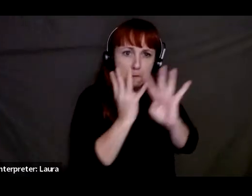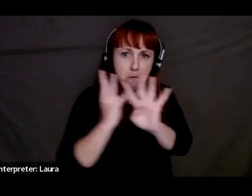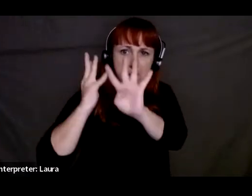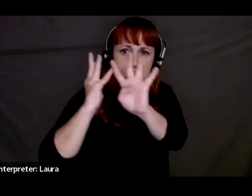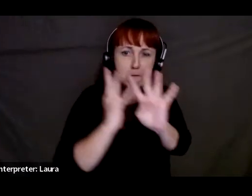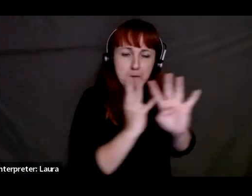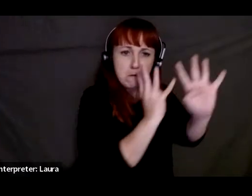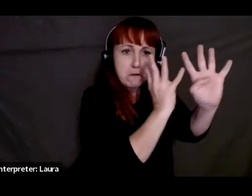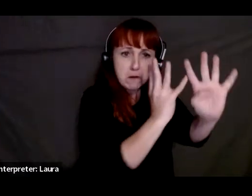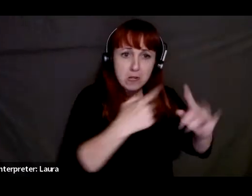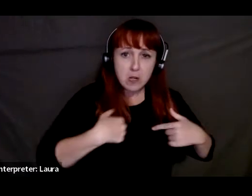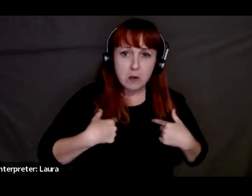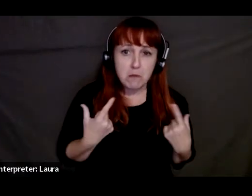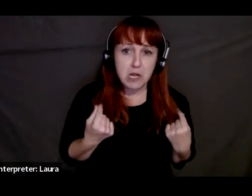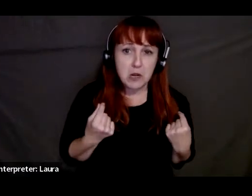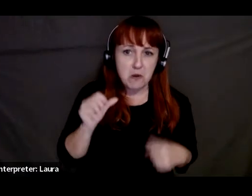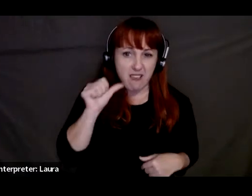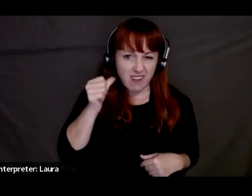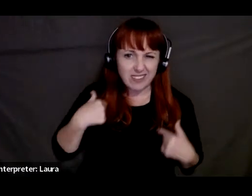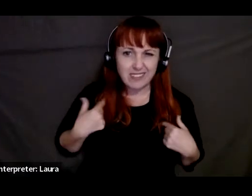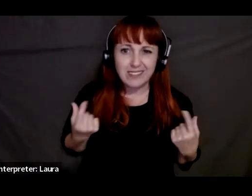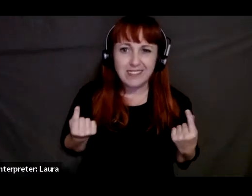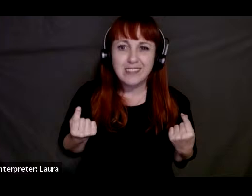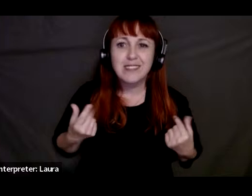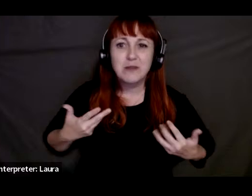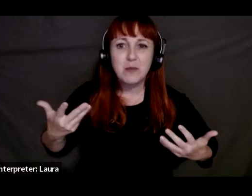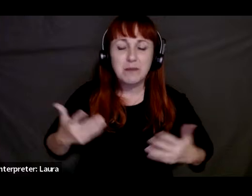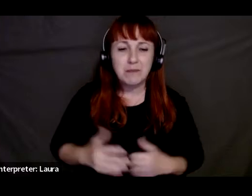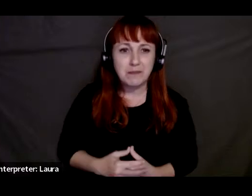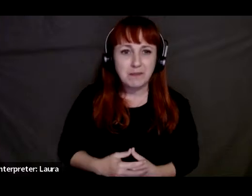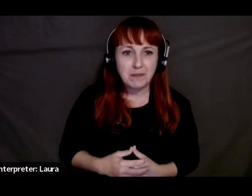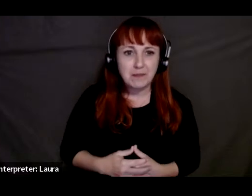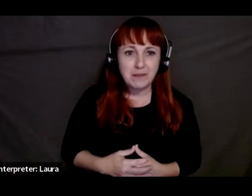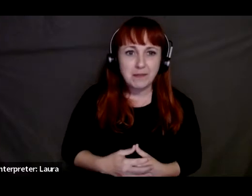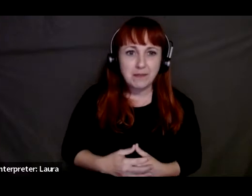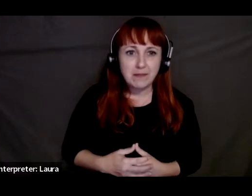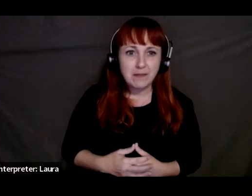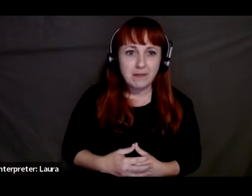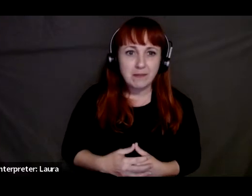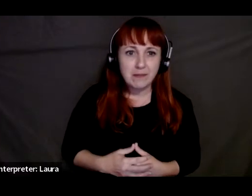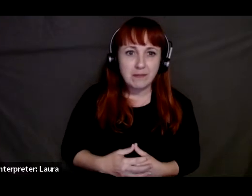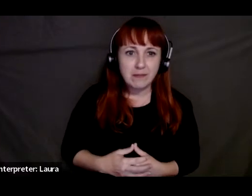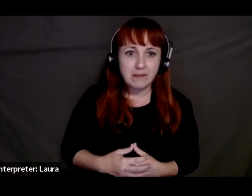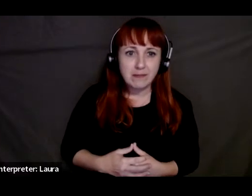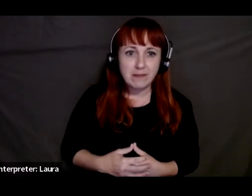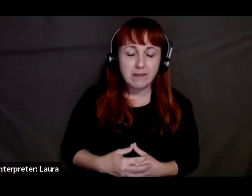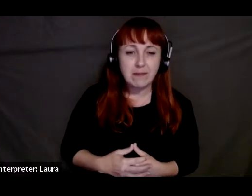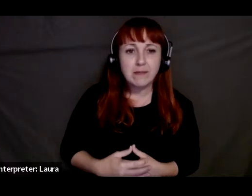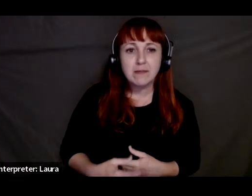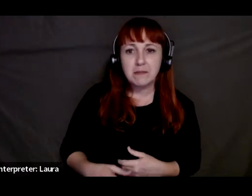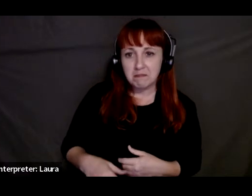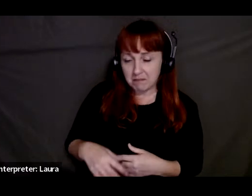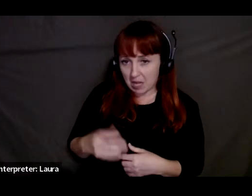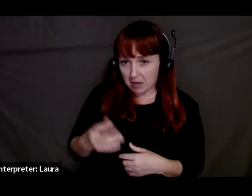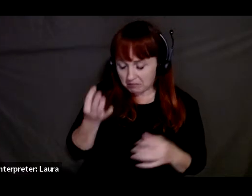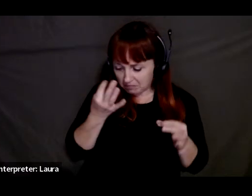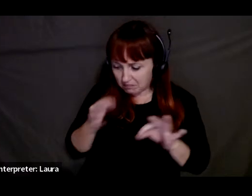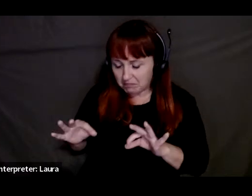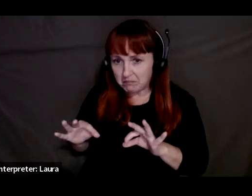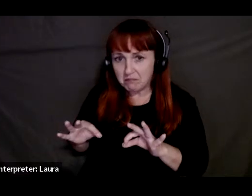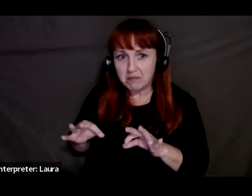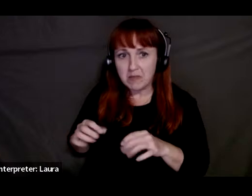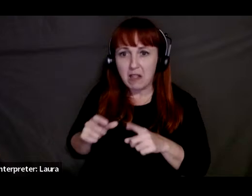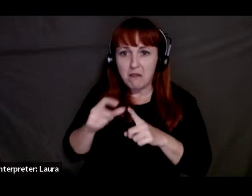And what I did, what Auntie did, is I picked up a handful of